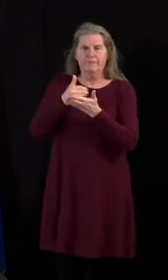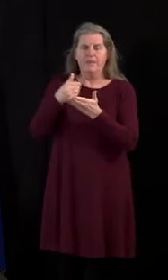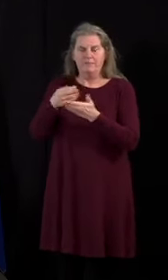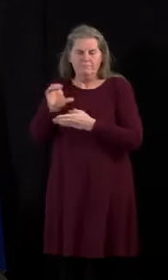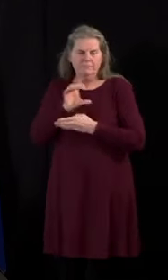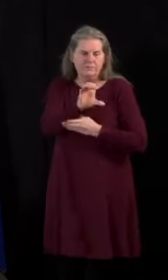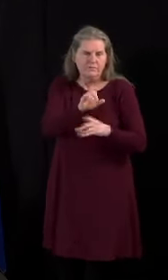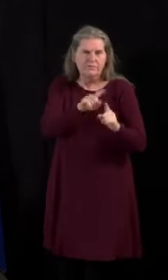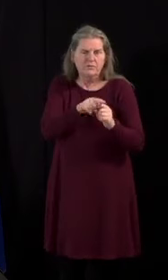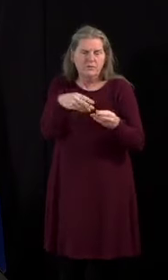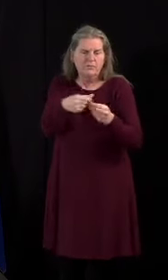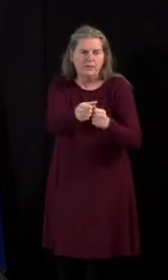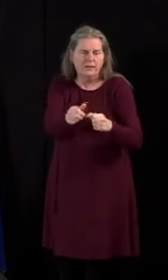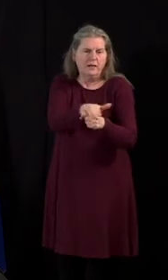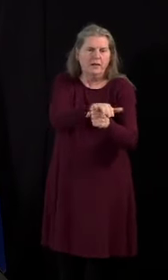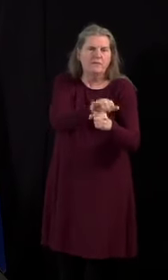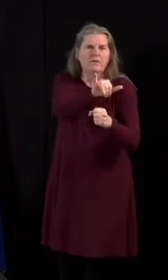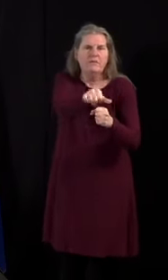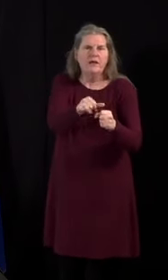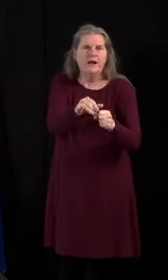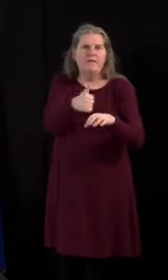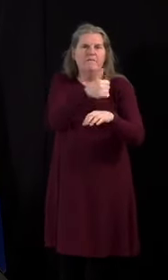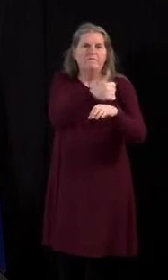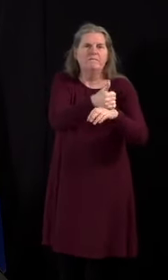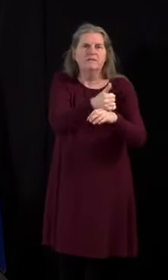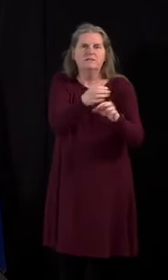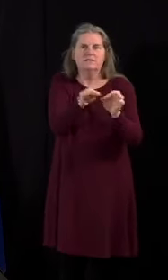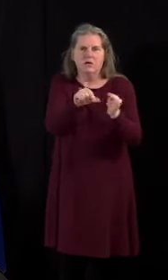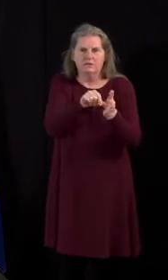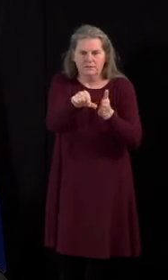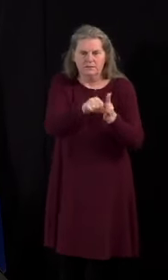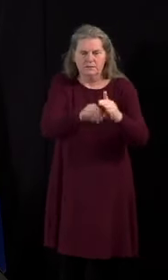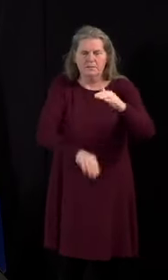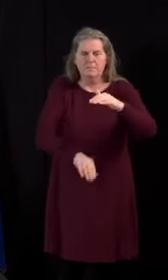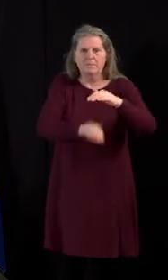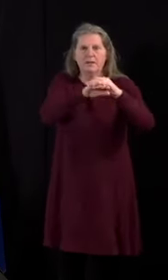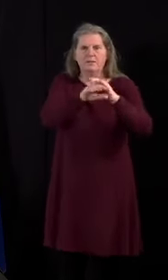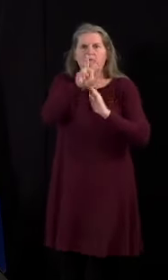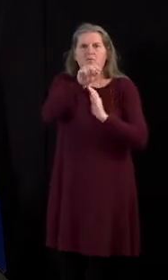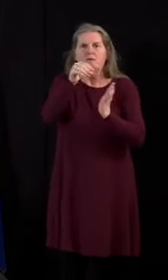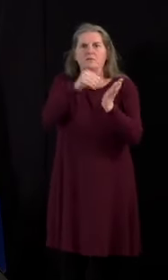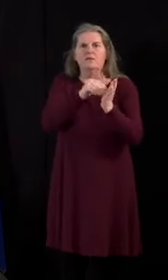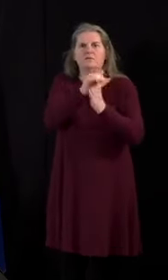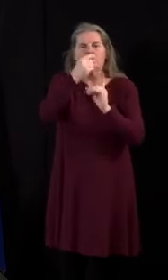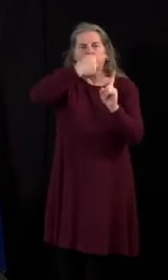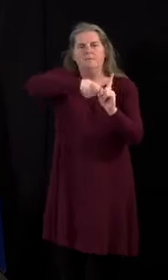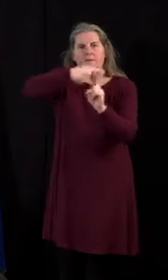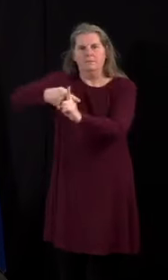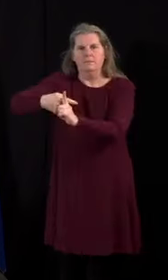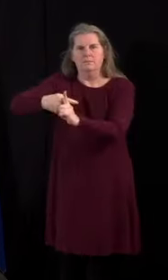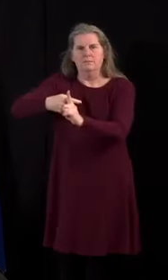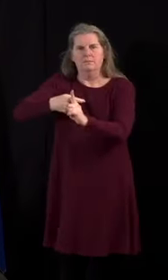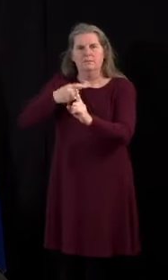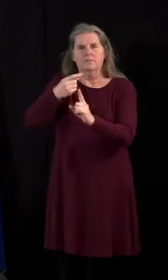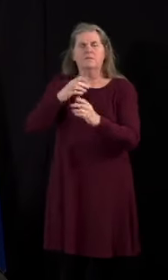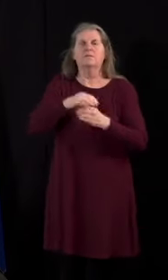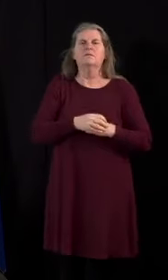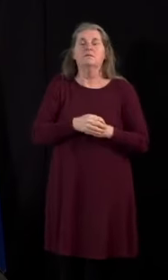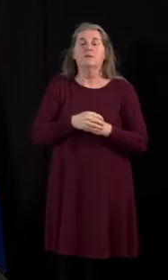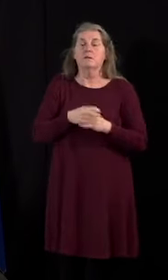fixed costs, up to a maximum of $30,000 per month. I would like to highlight